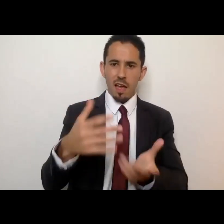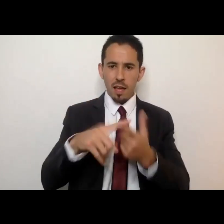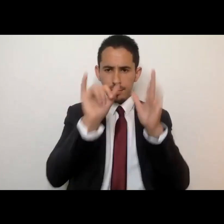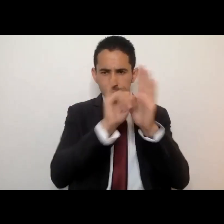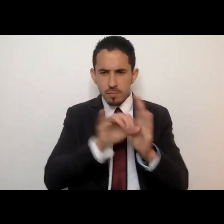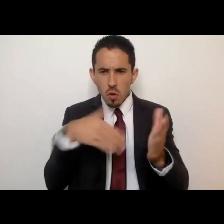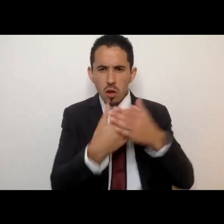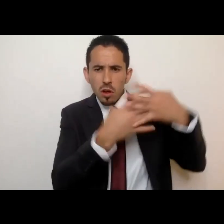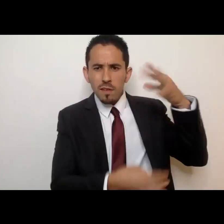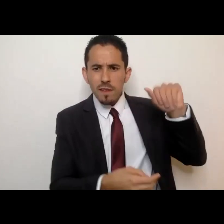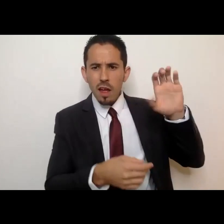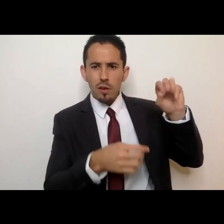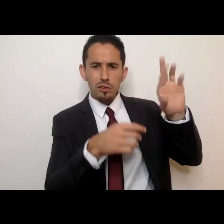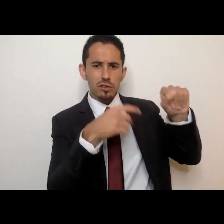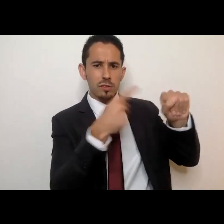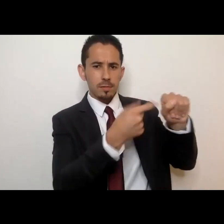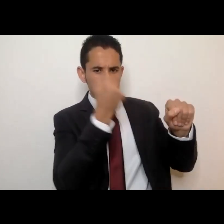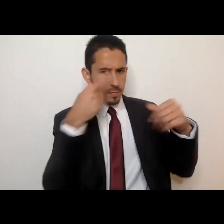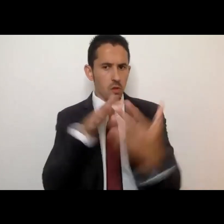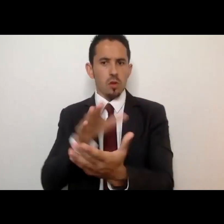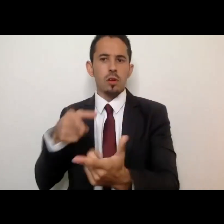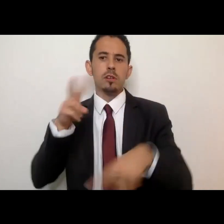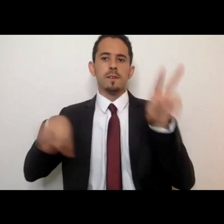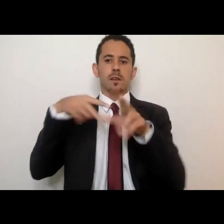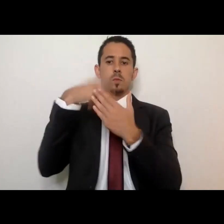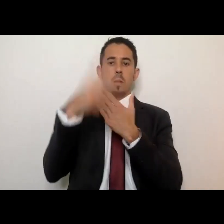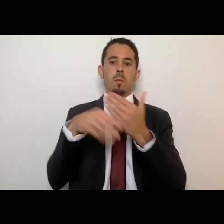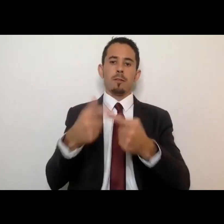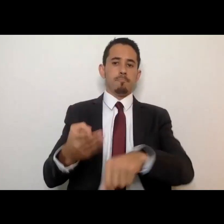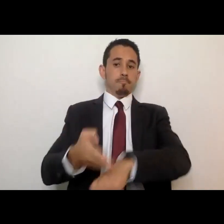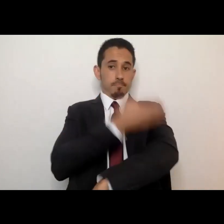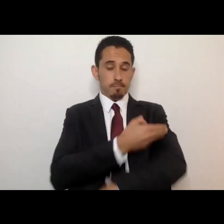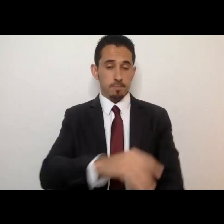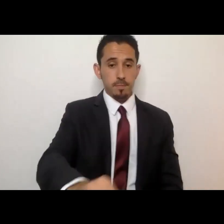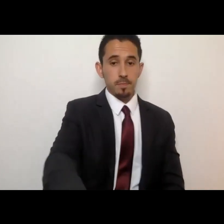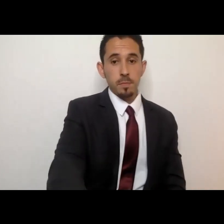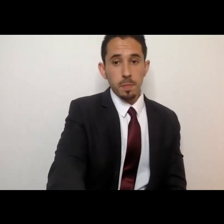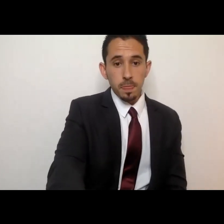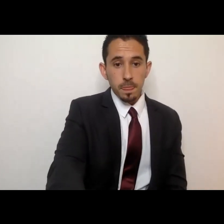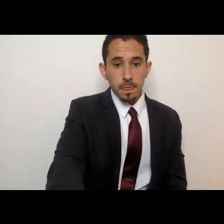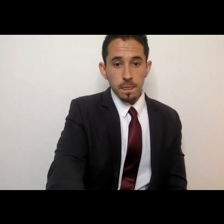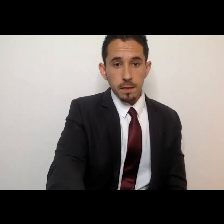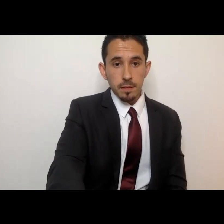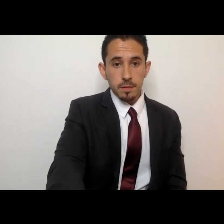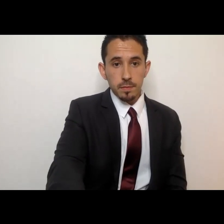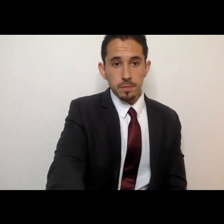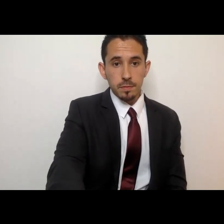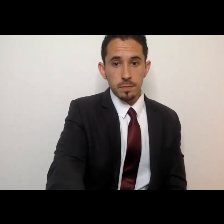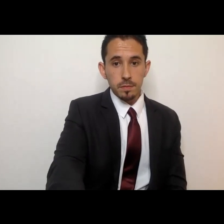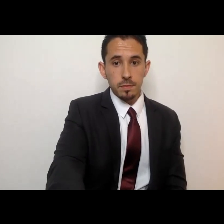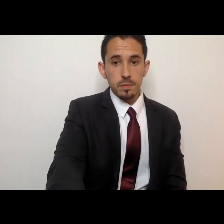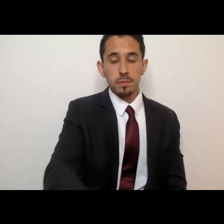model, helps us look at all of those different factors in this study that we've seen, and surveillance programs and how they can improve